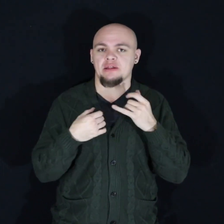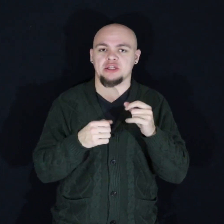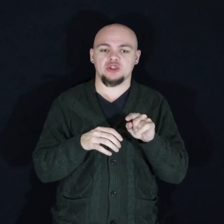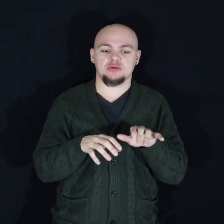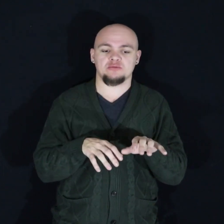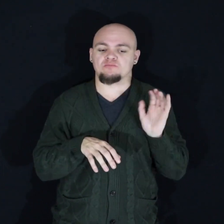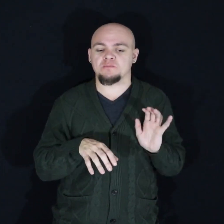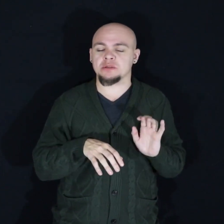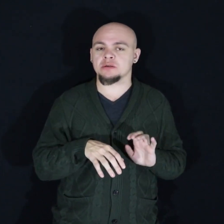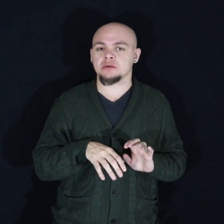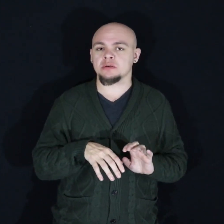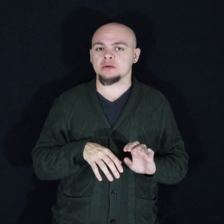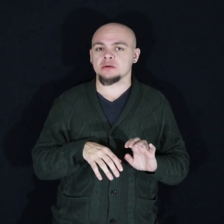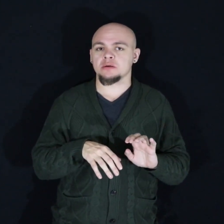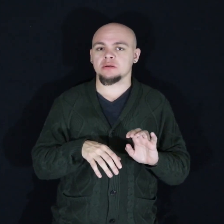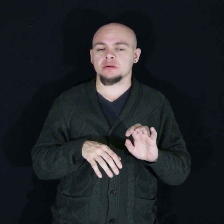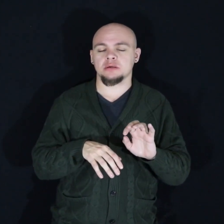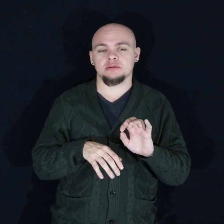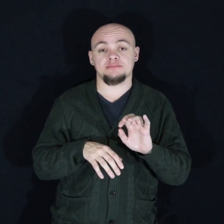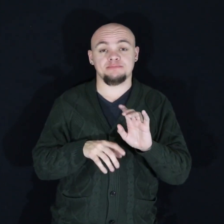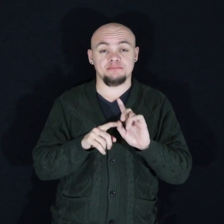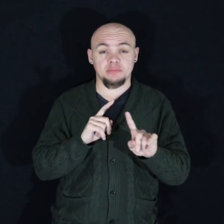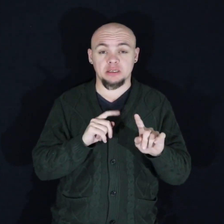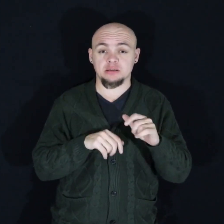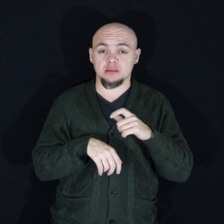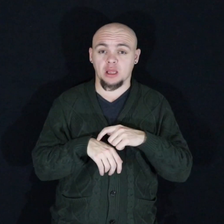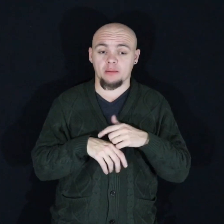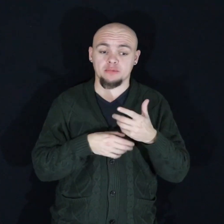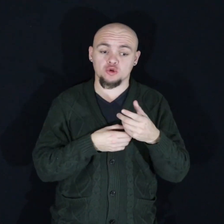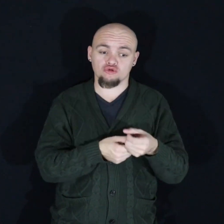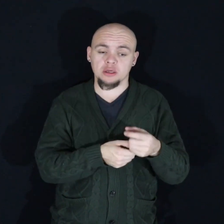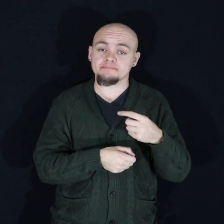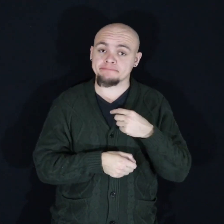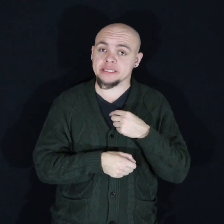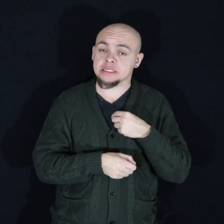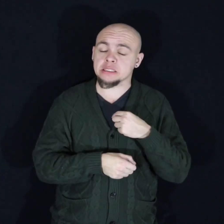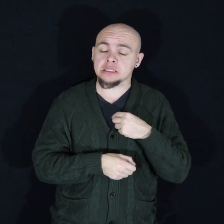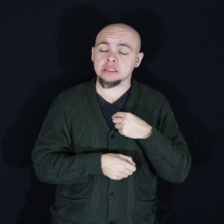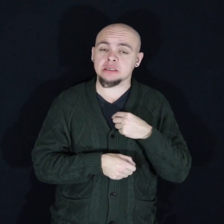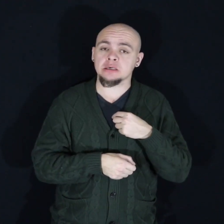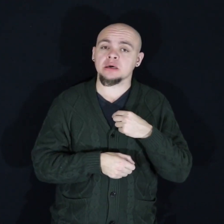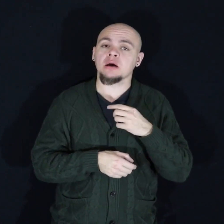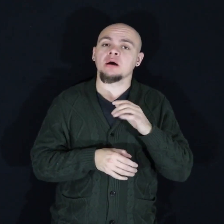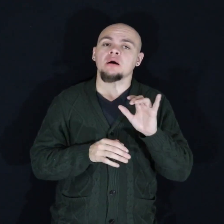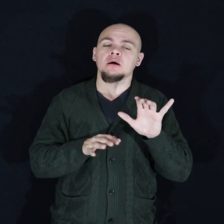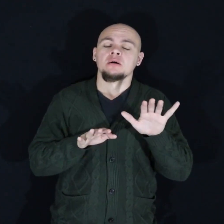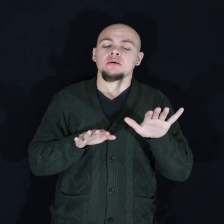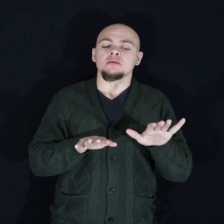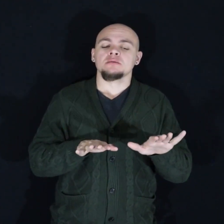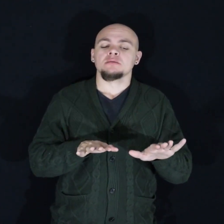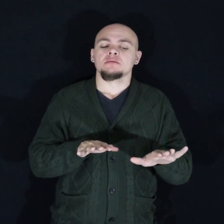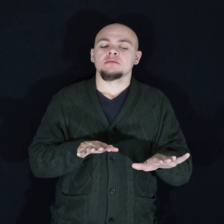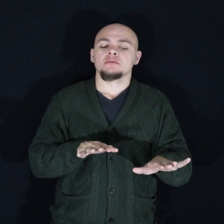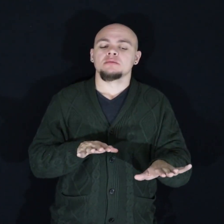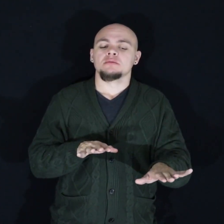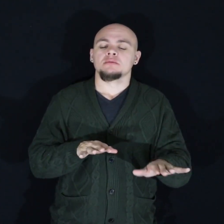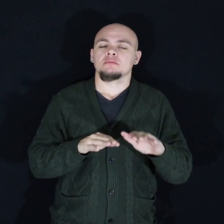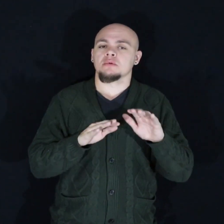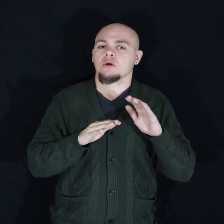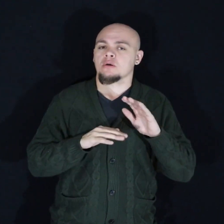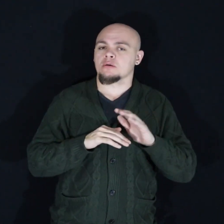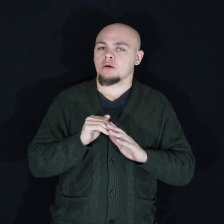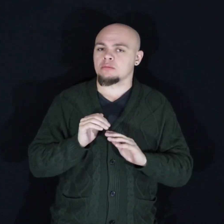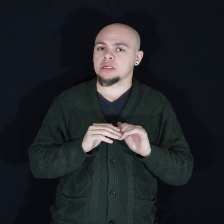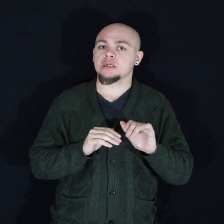her hoof away from the hoof trimmer, but as she learned to trust me, she would stand calmly. And as her